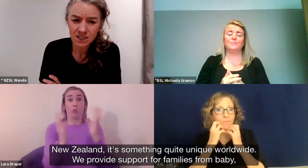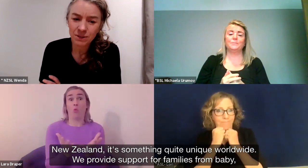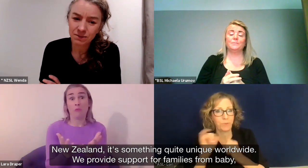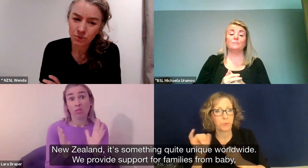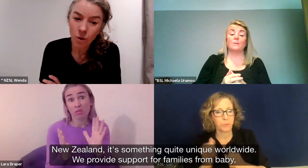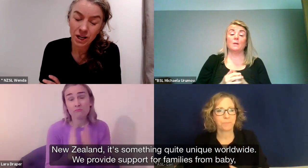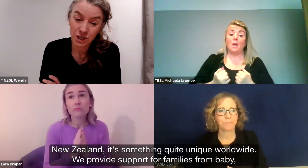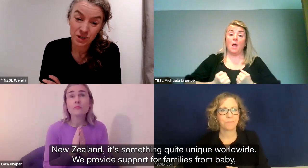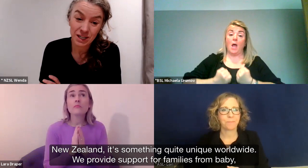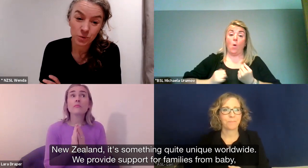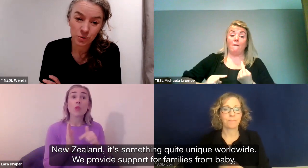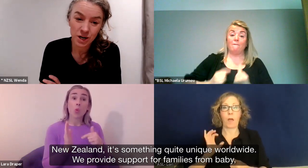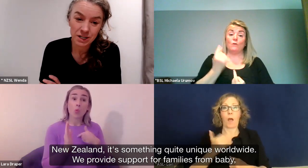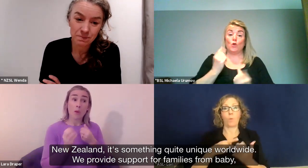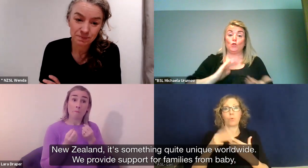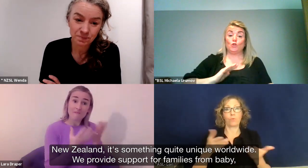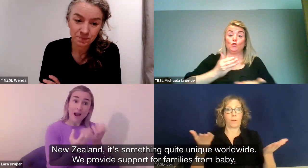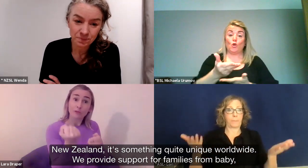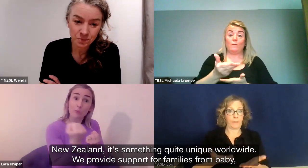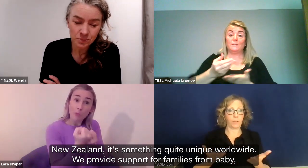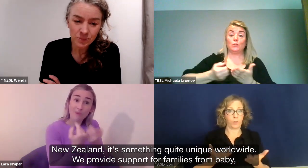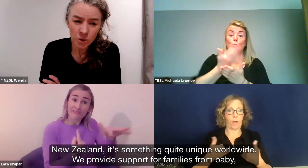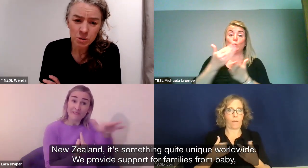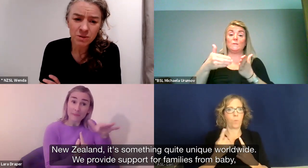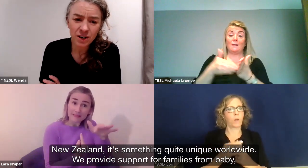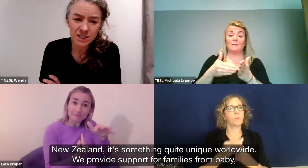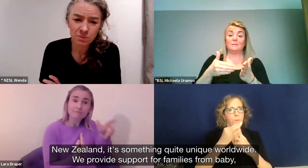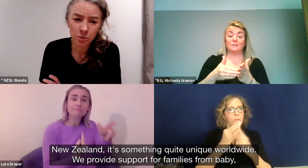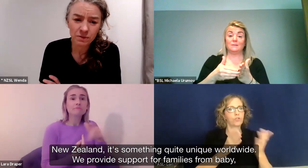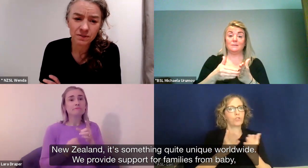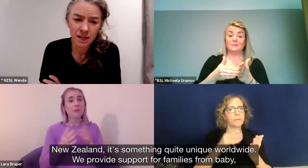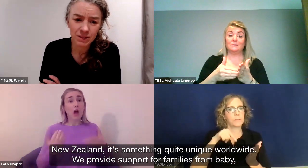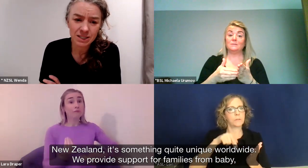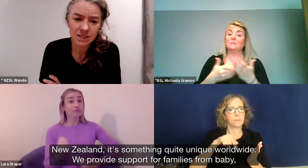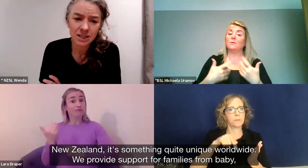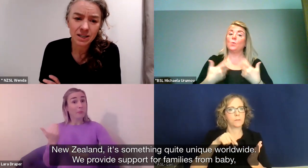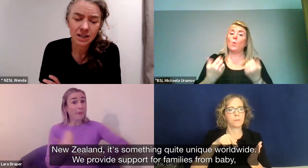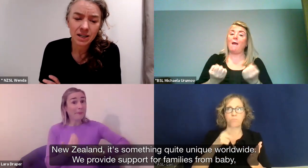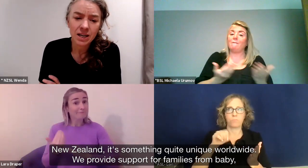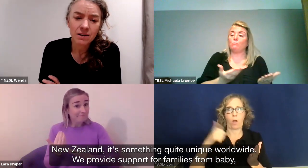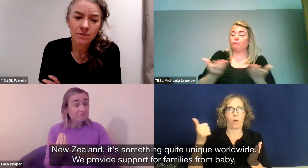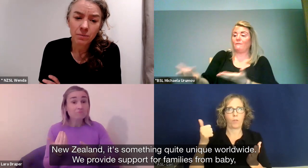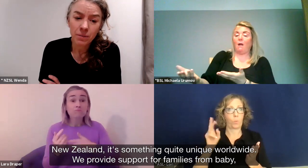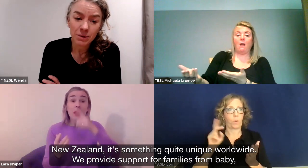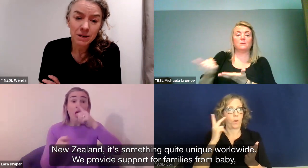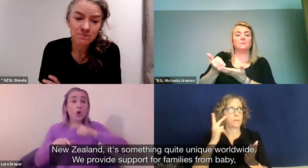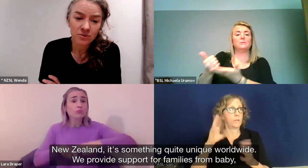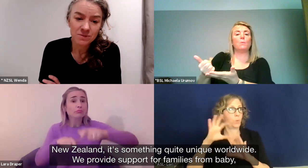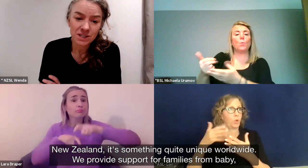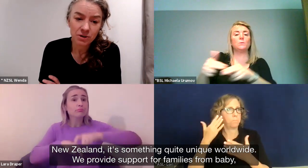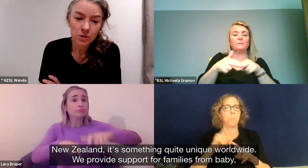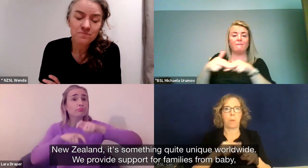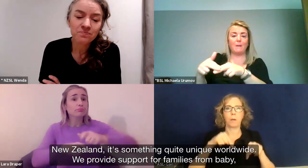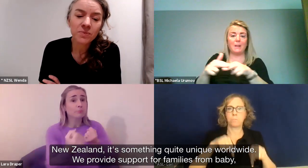It's something quite unique worldwide. We provide support for families from baby,